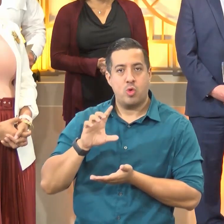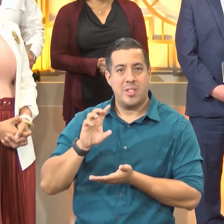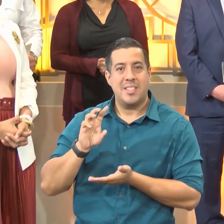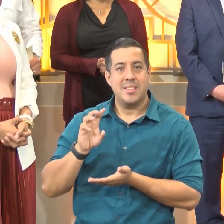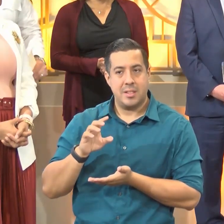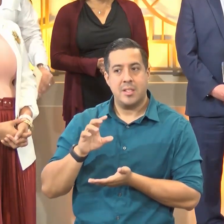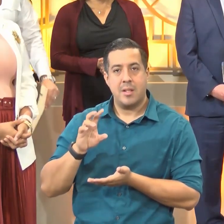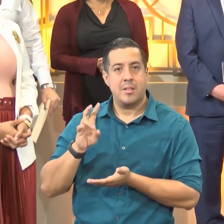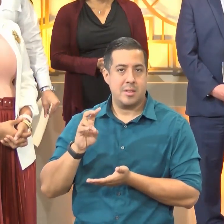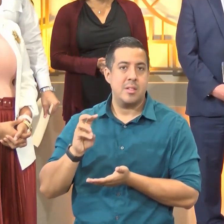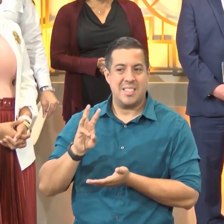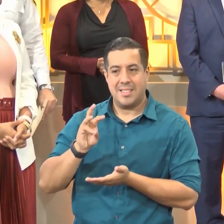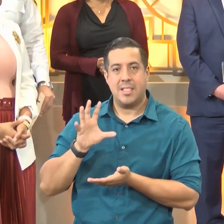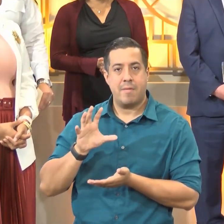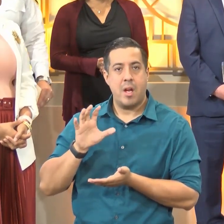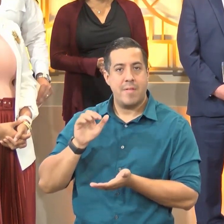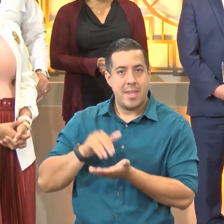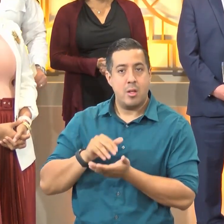exists today, to